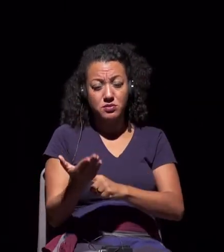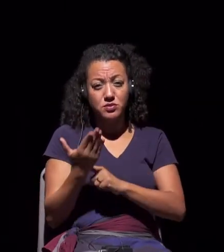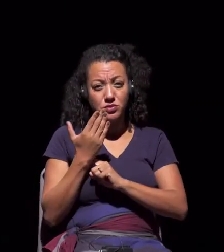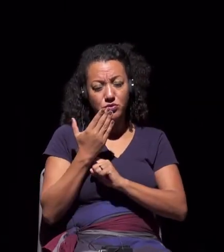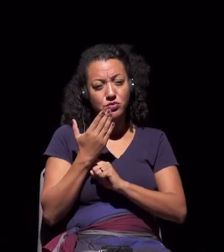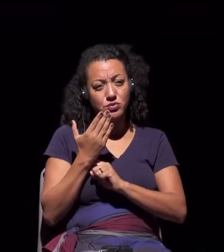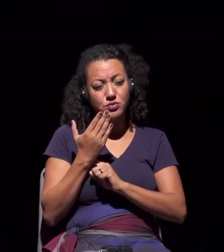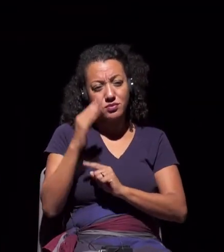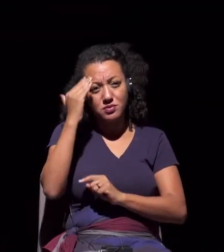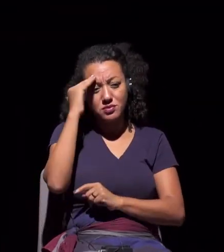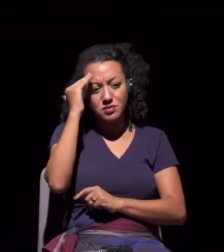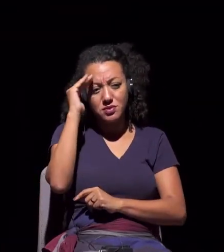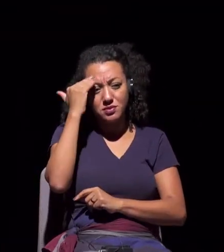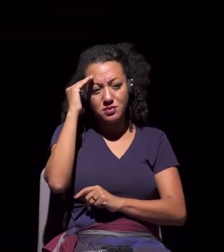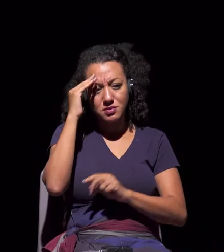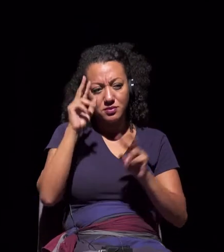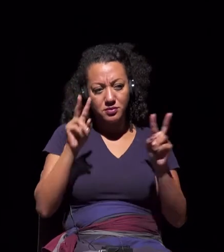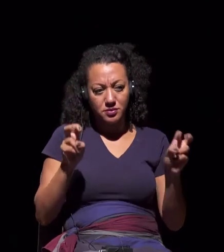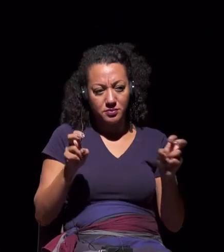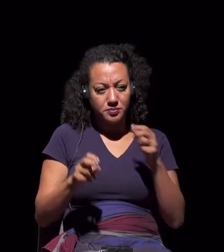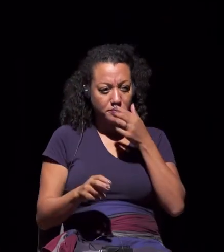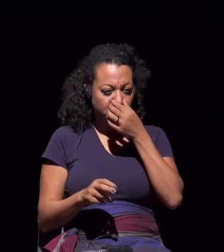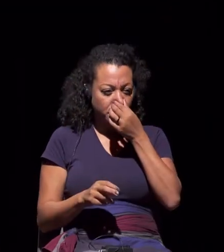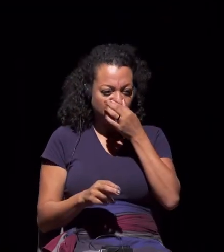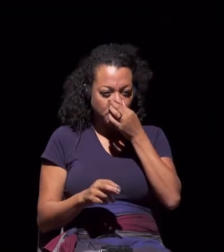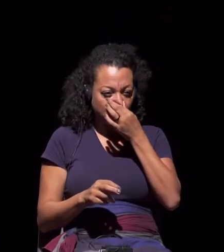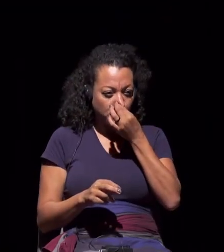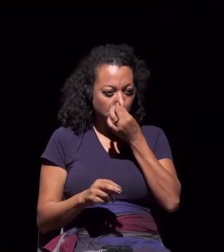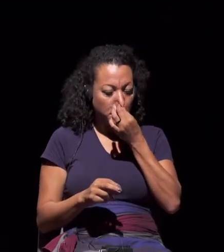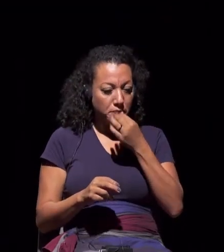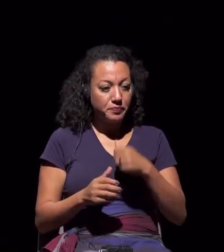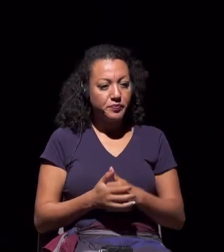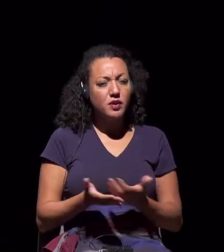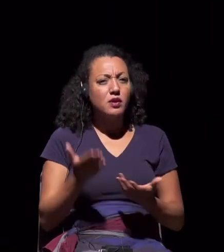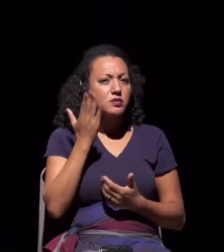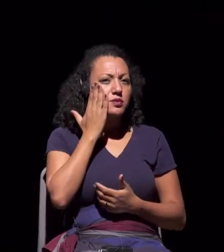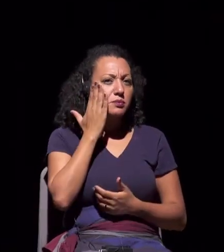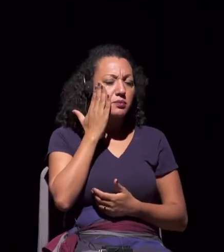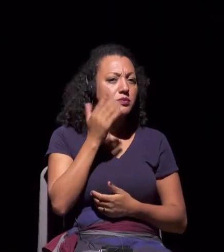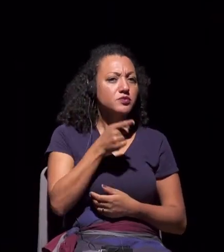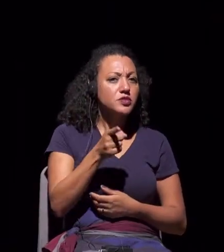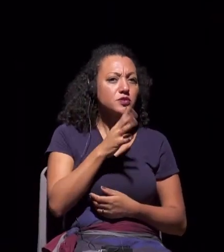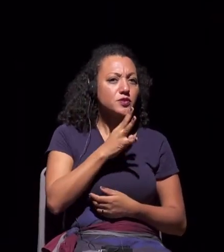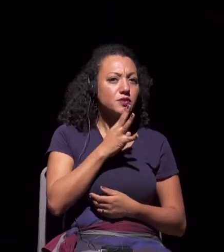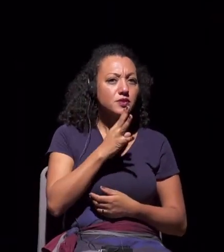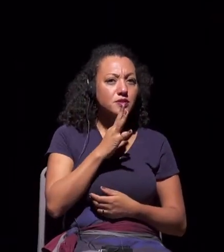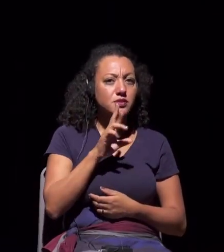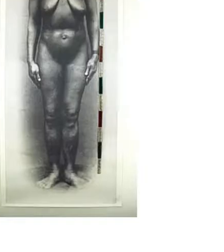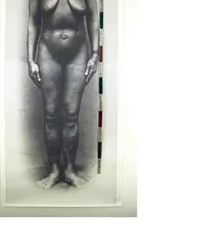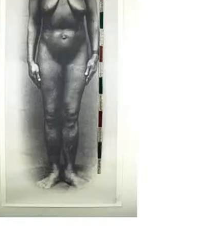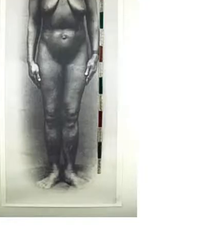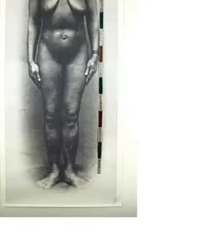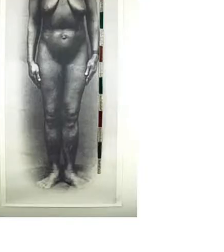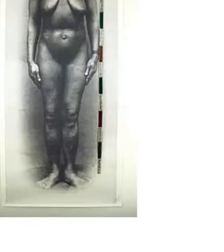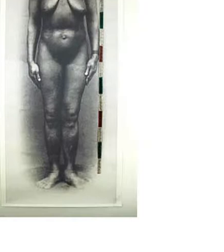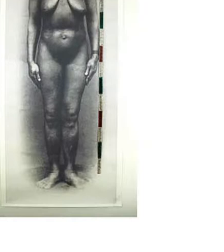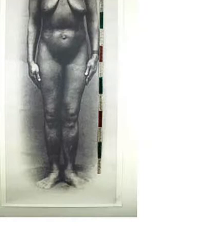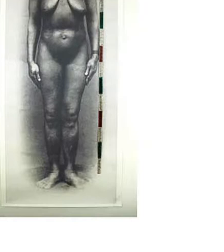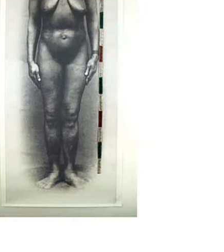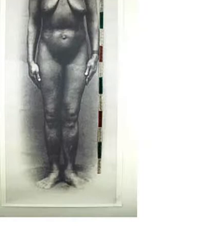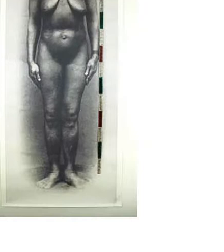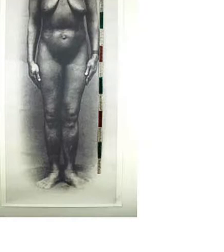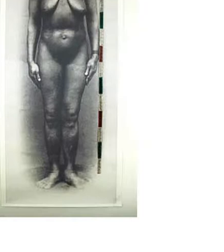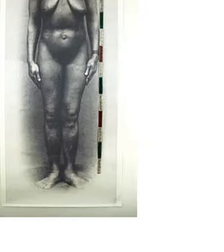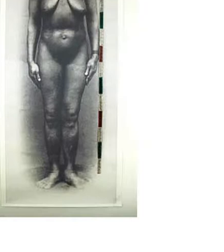So just by show of hands, how many of you are already familiar with Rosana Paulino's work? Okay.